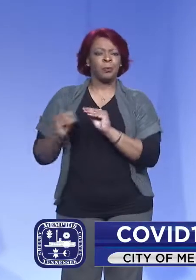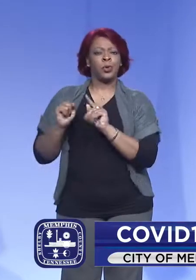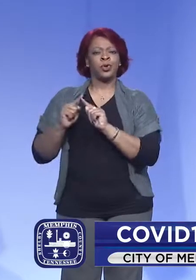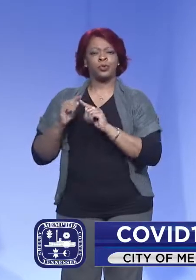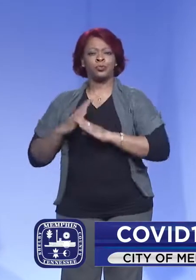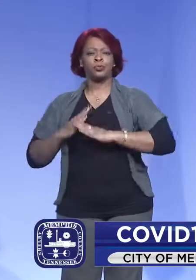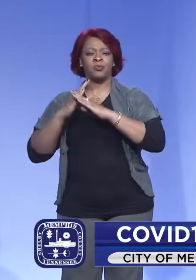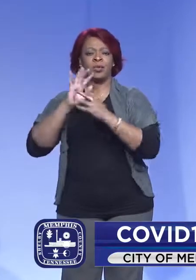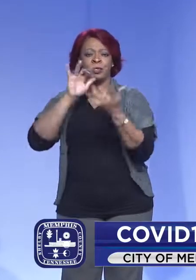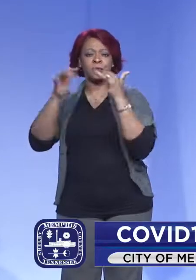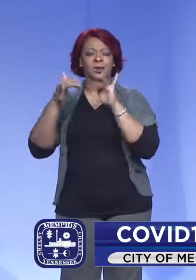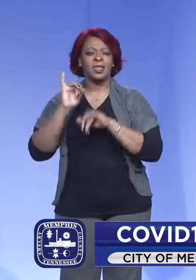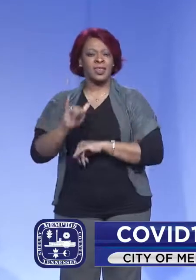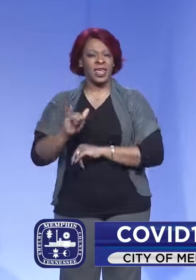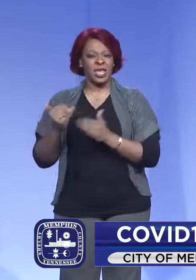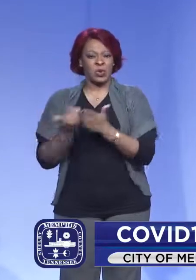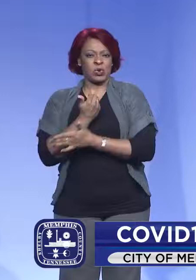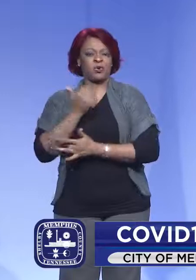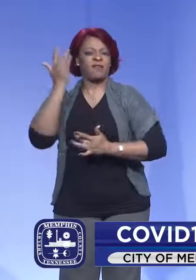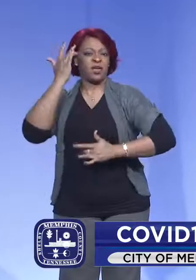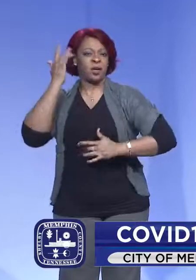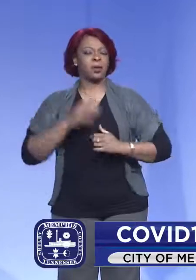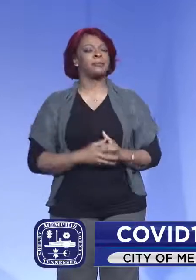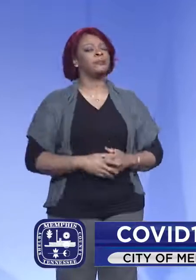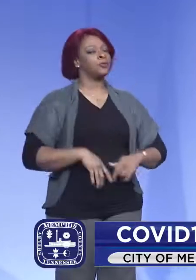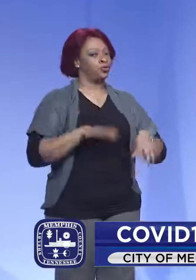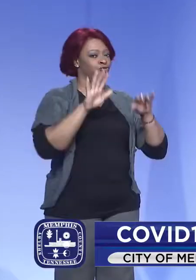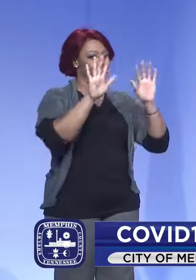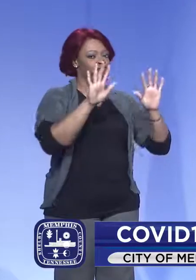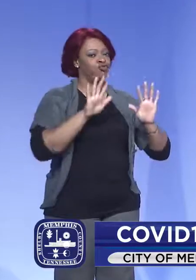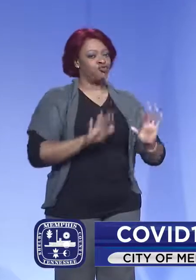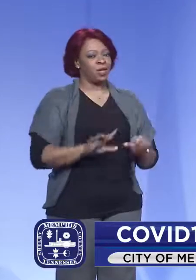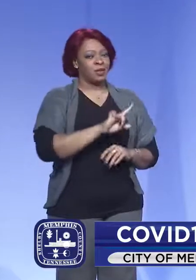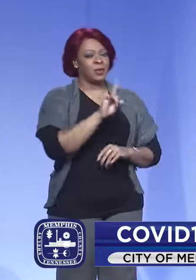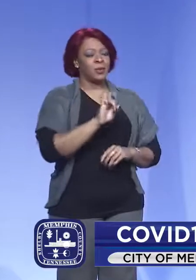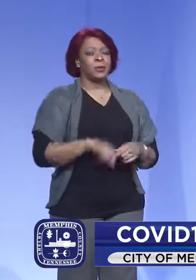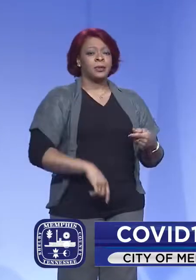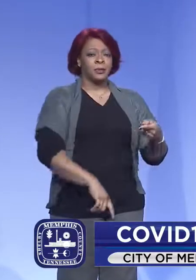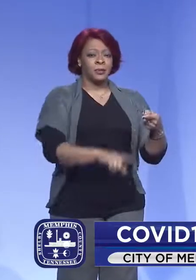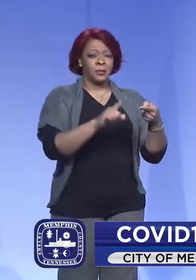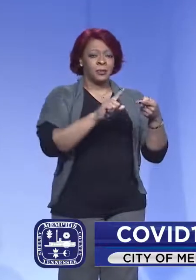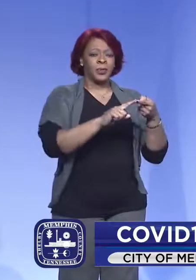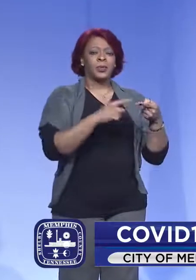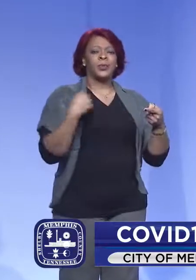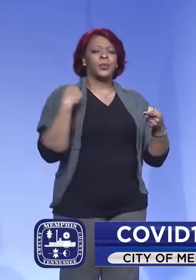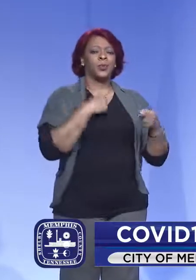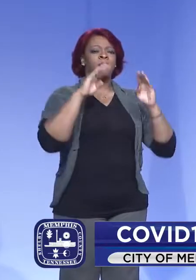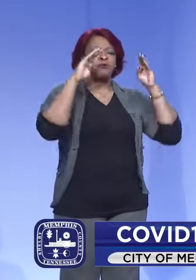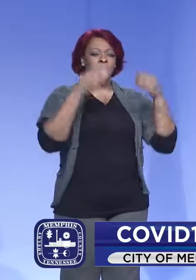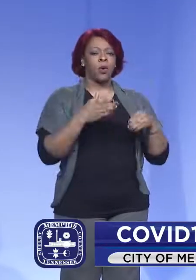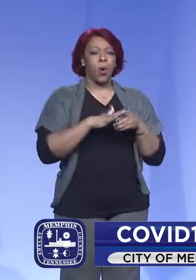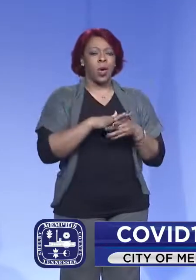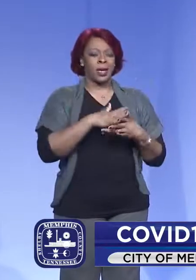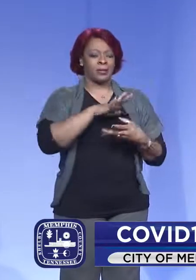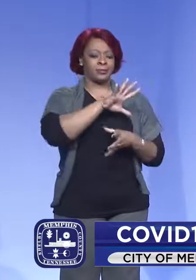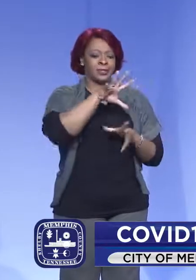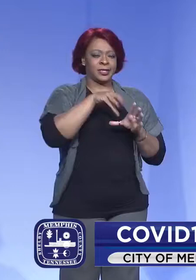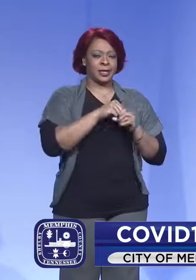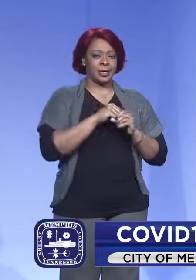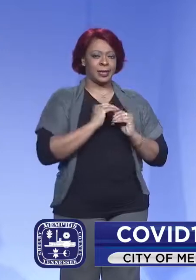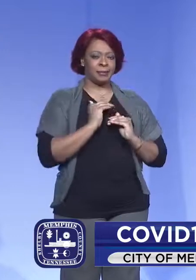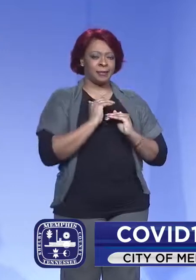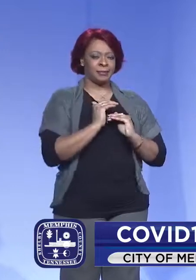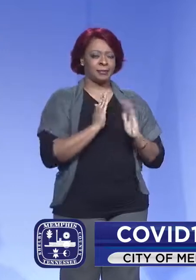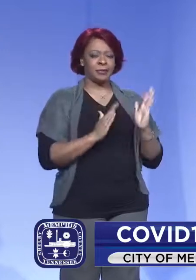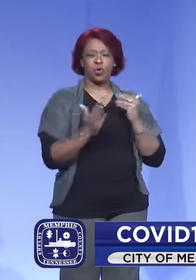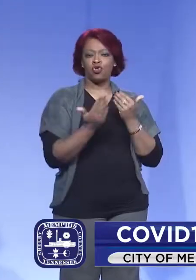ahead of the spread of the UK strain? That's a great question. So one, we focus on containment regardless of what